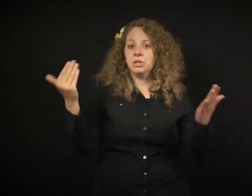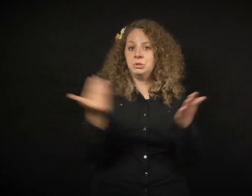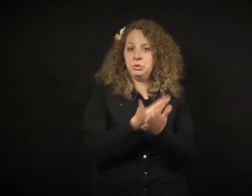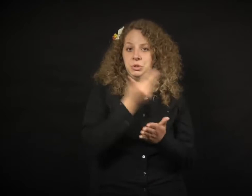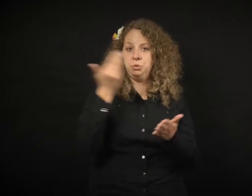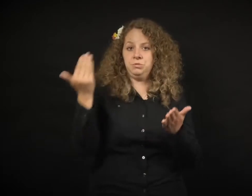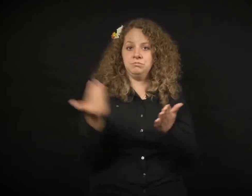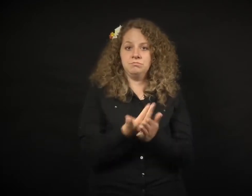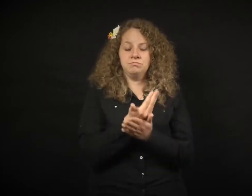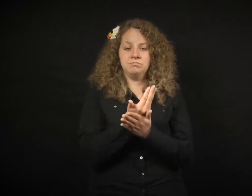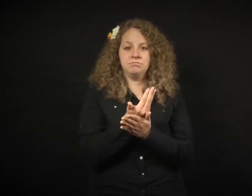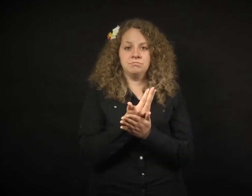New.